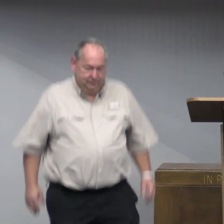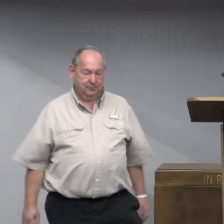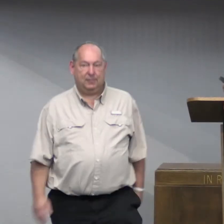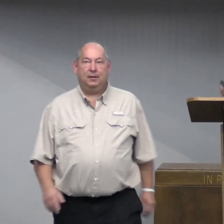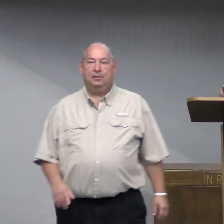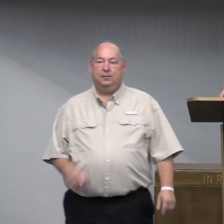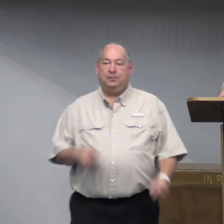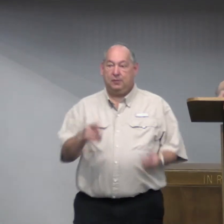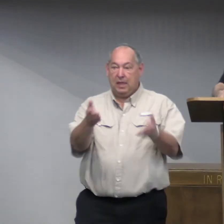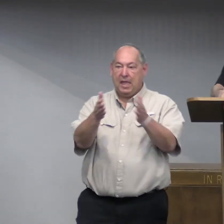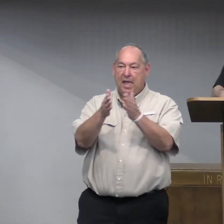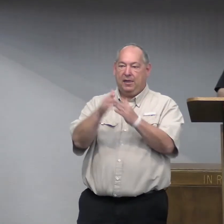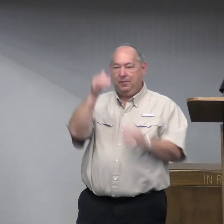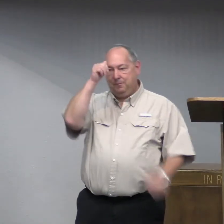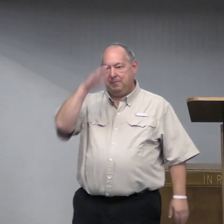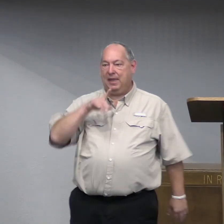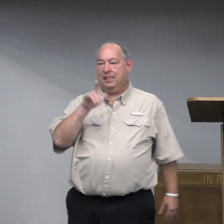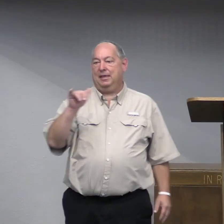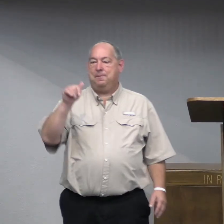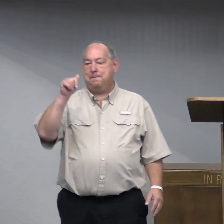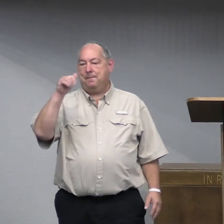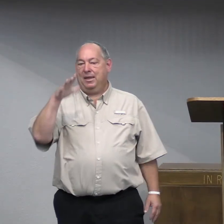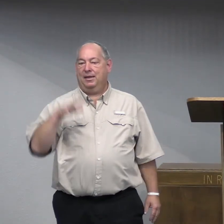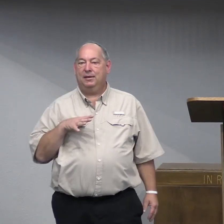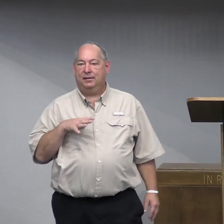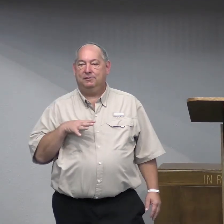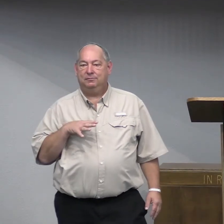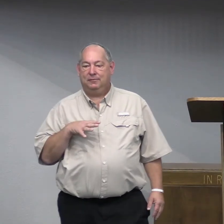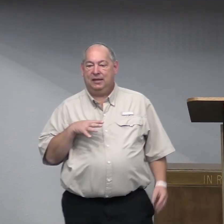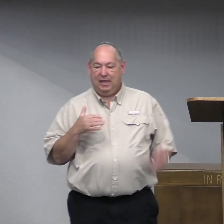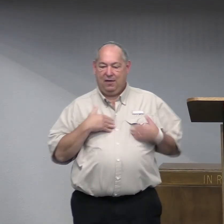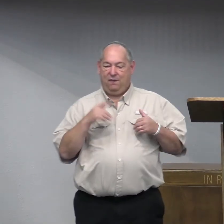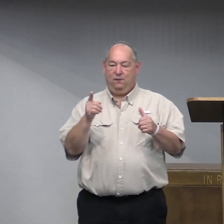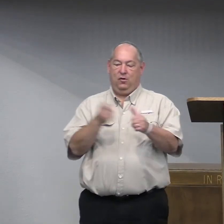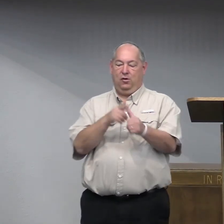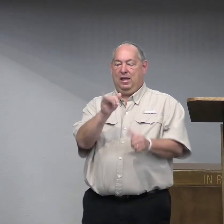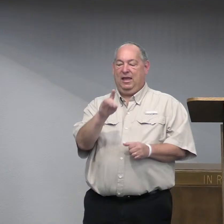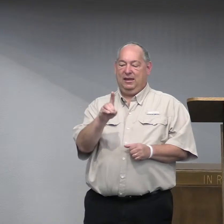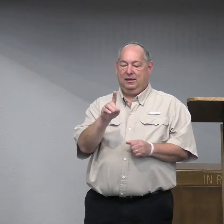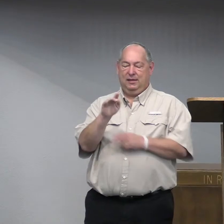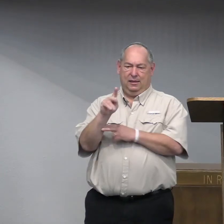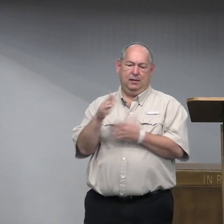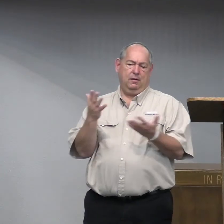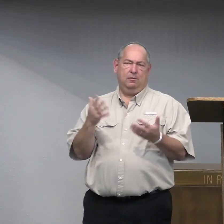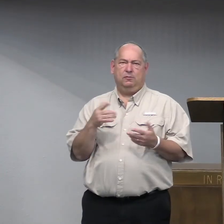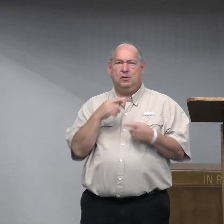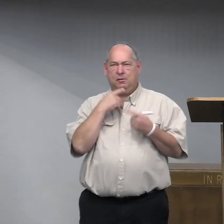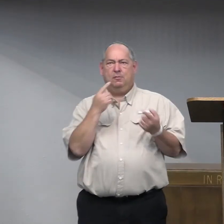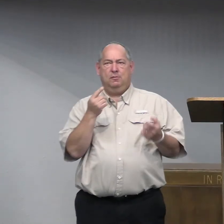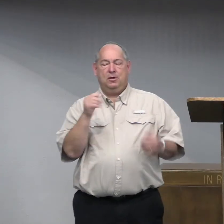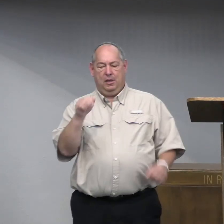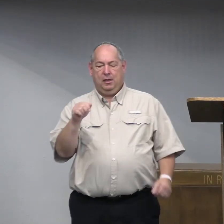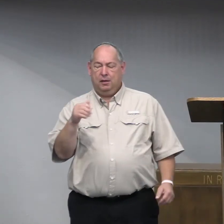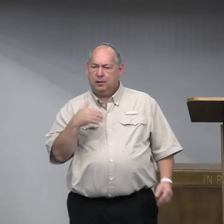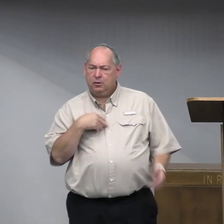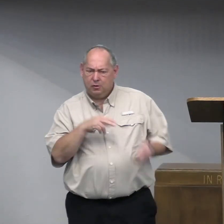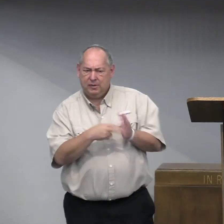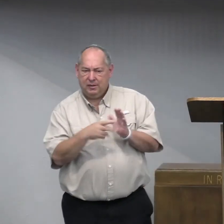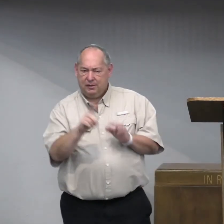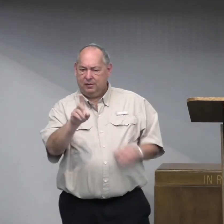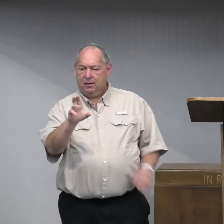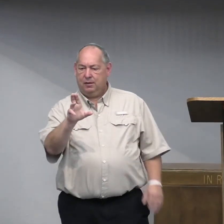If you ask a manly man if he has a first aid kit, you're probably going to get a response like this. You mean duct